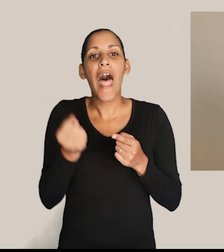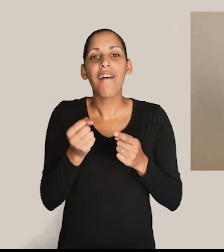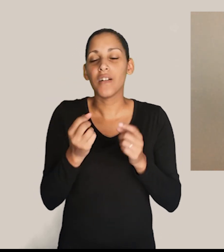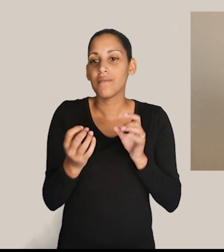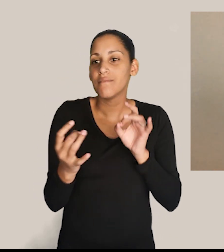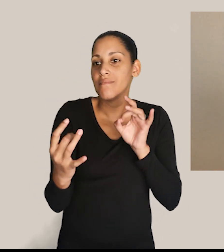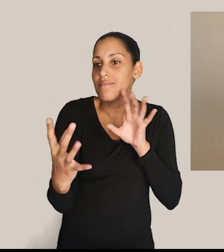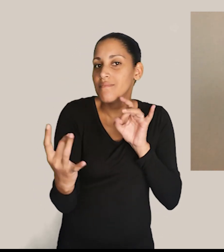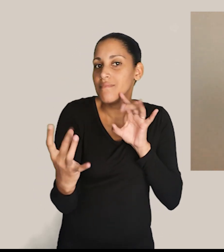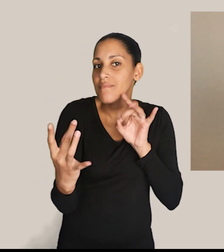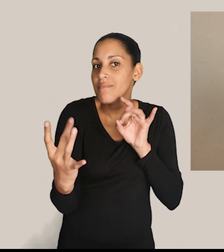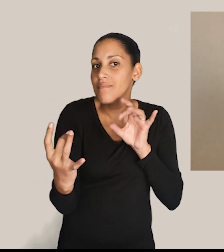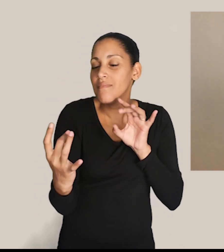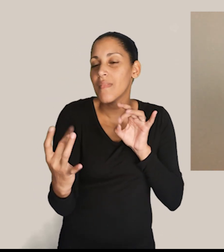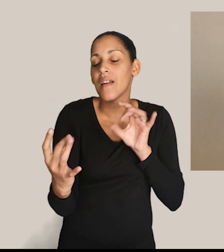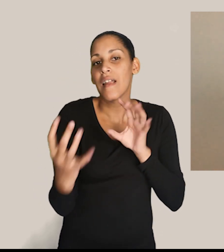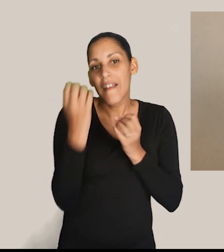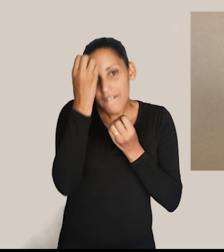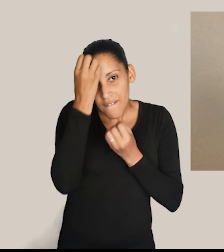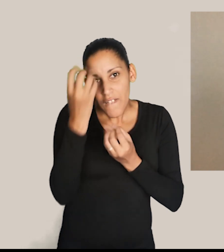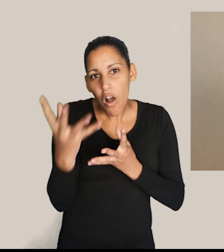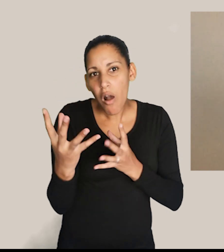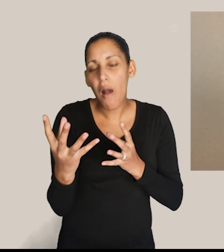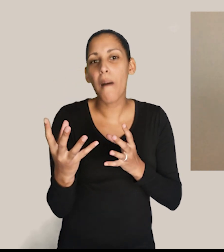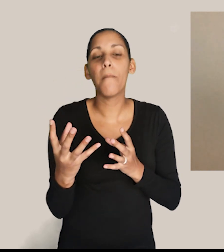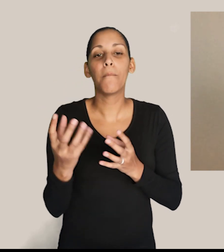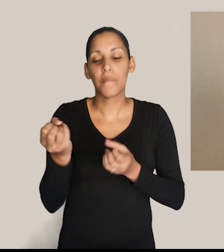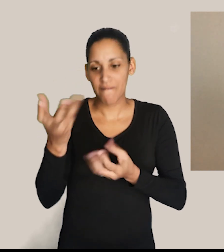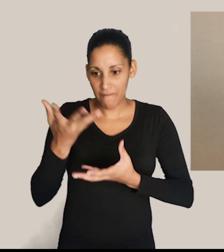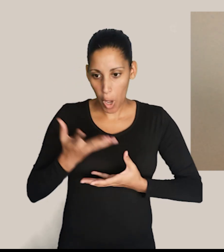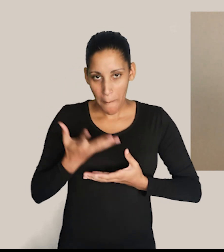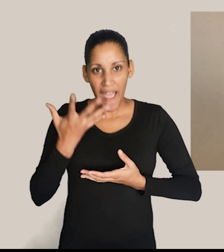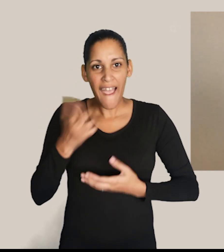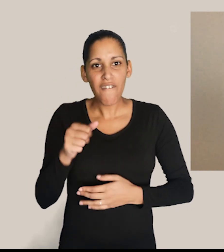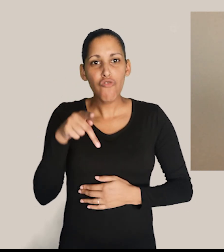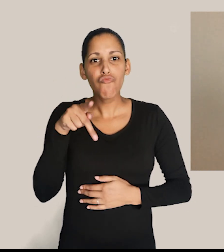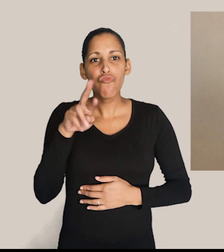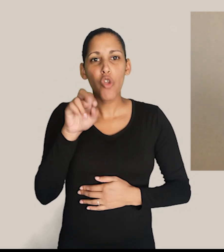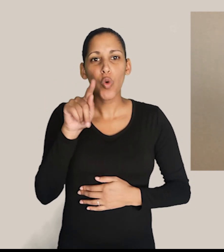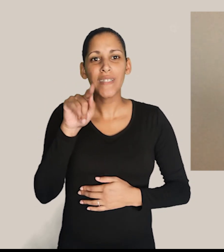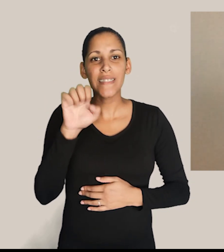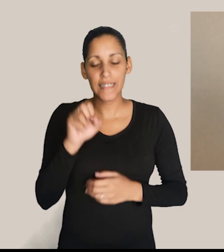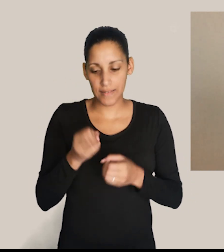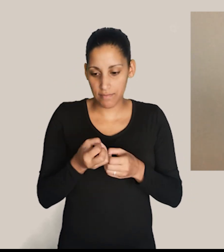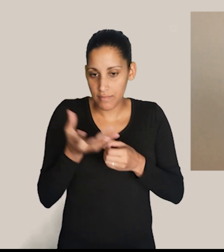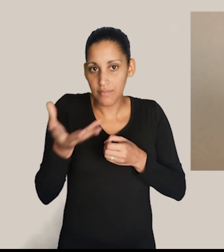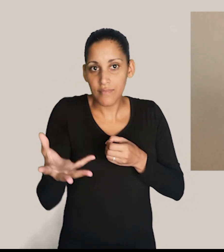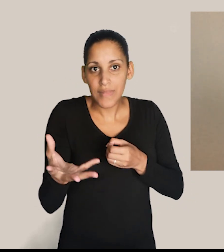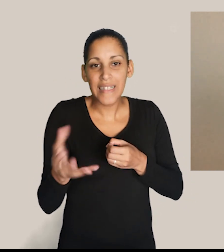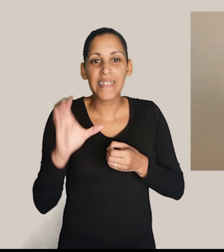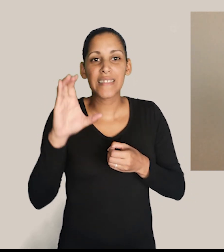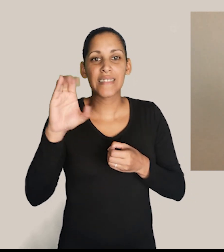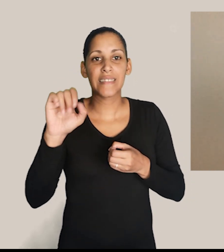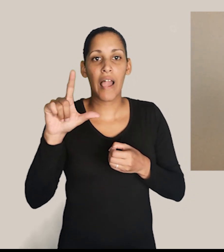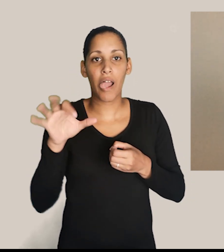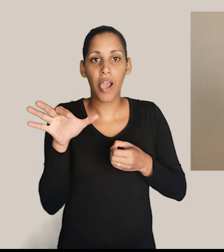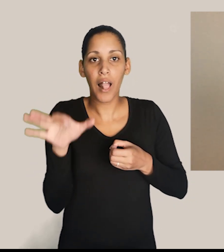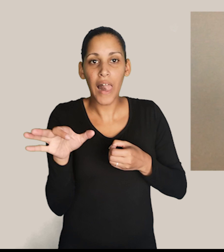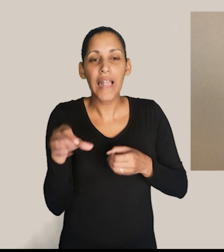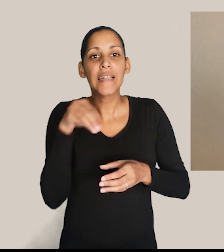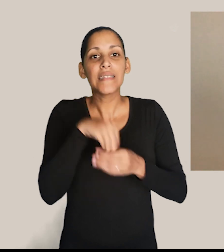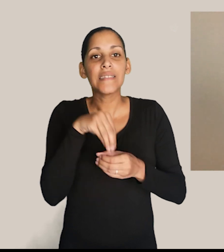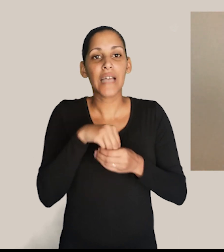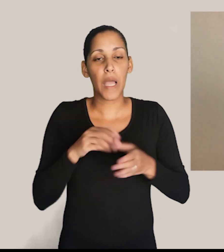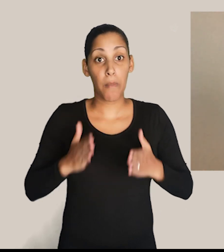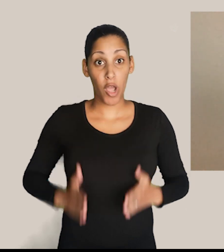commonly adenovirus, as a messenger to deliver information about a COVID-19 viral protein to cells